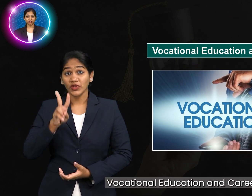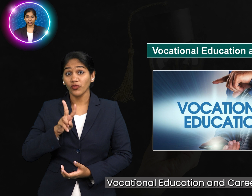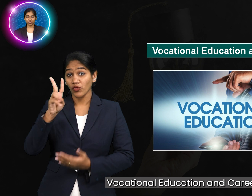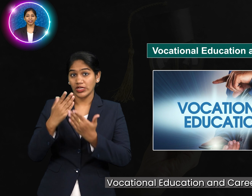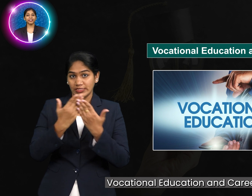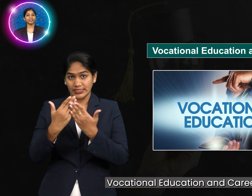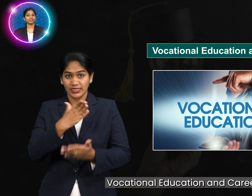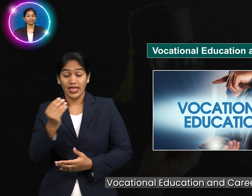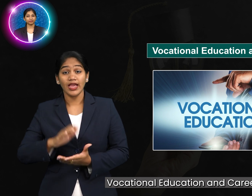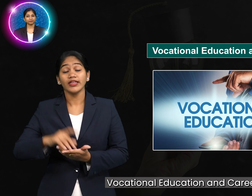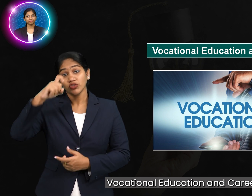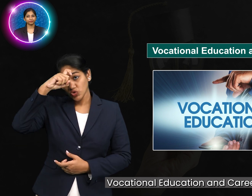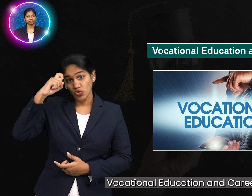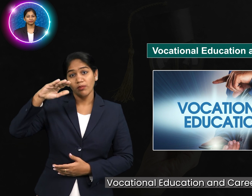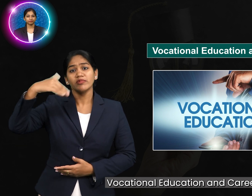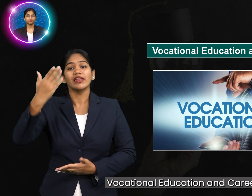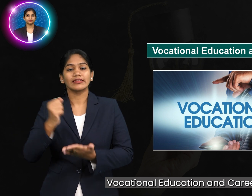Vocational education and career.